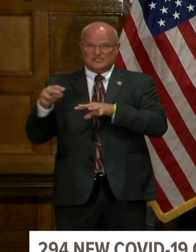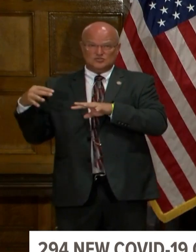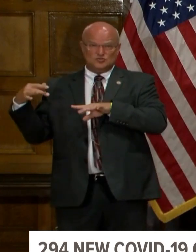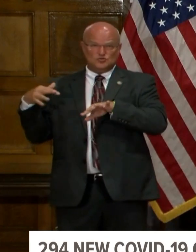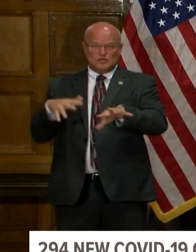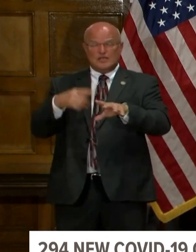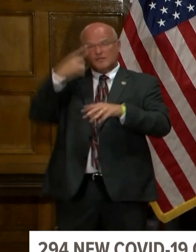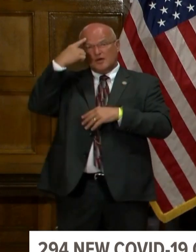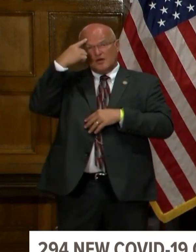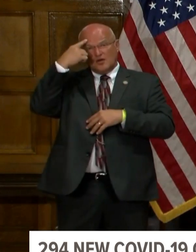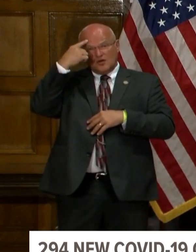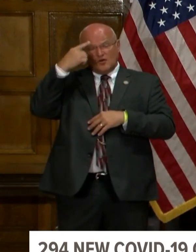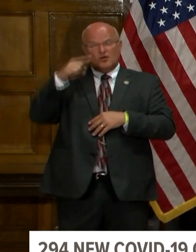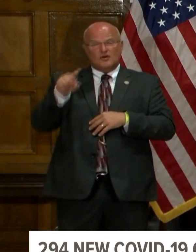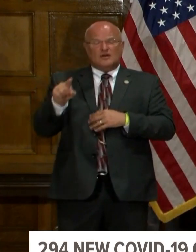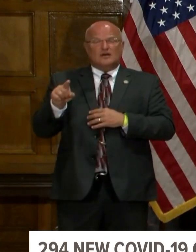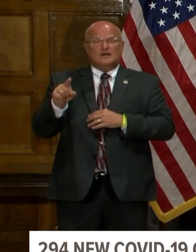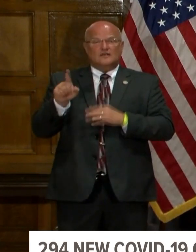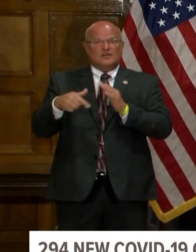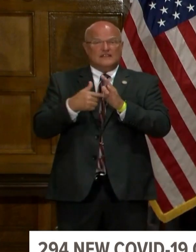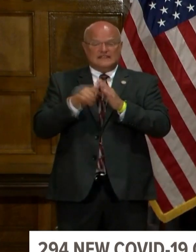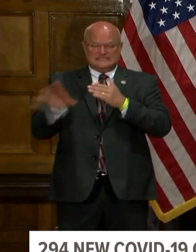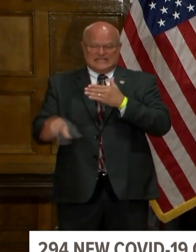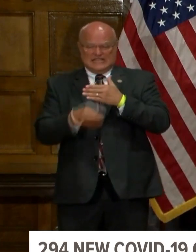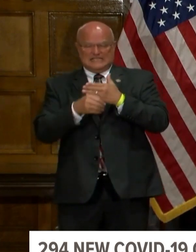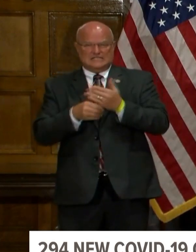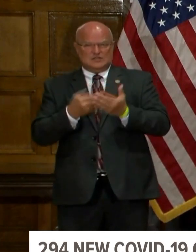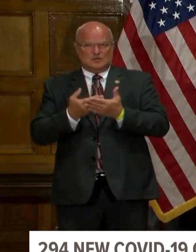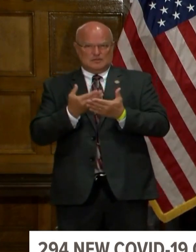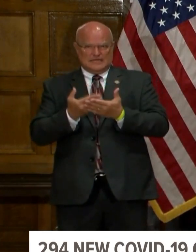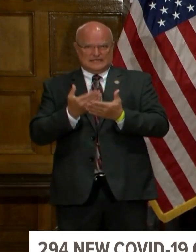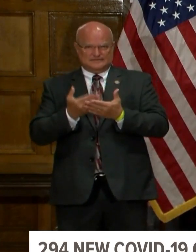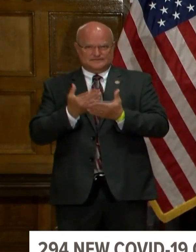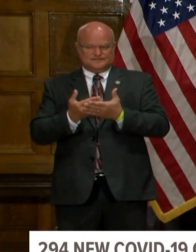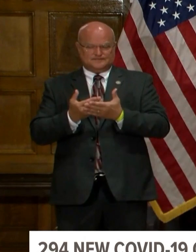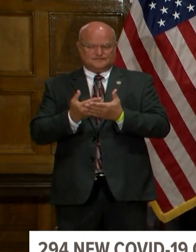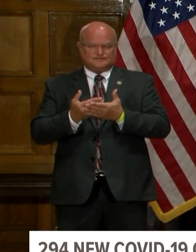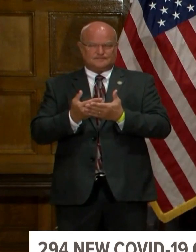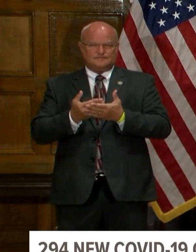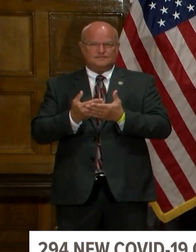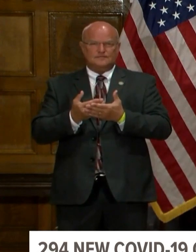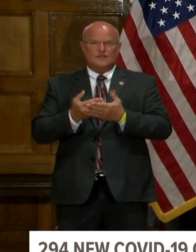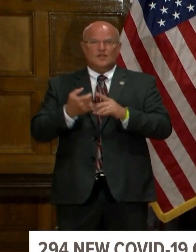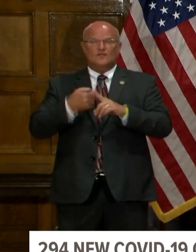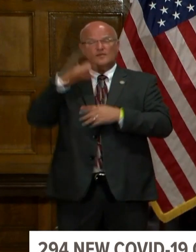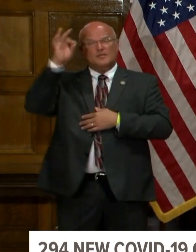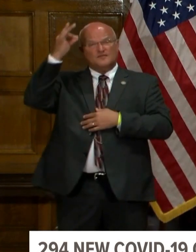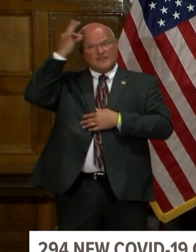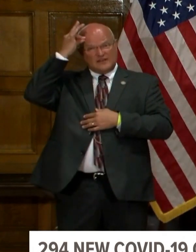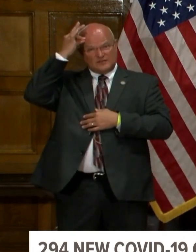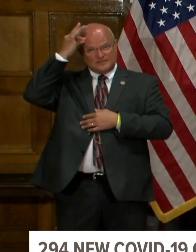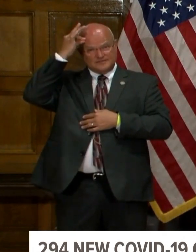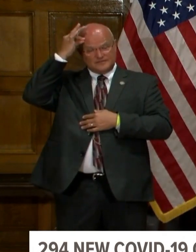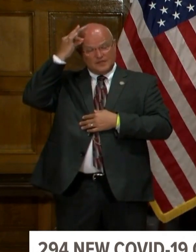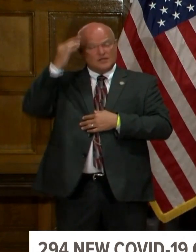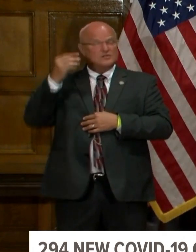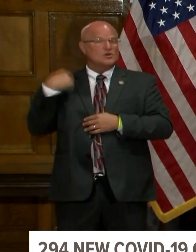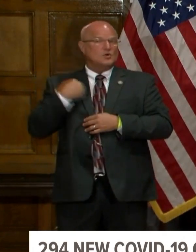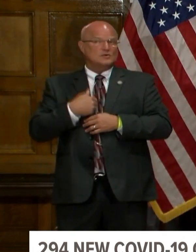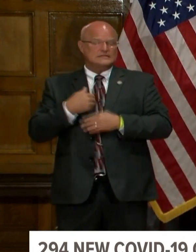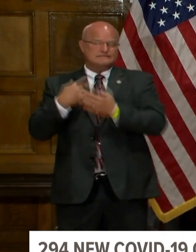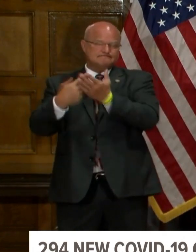stream for this additional pandemic assistance from the federal government. And so we're